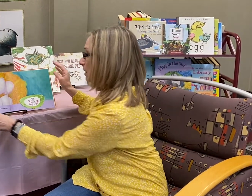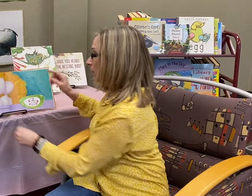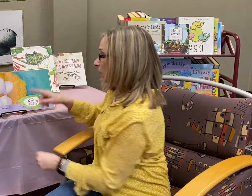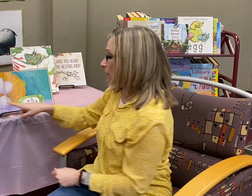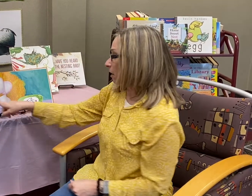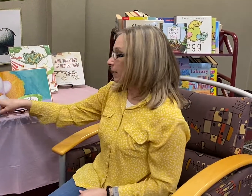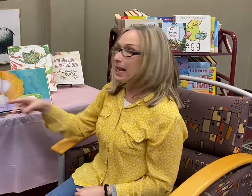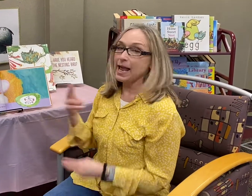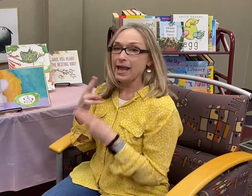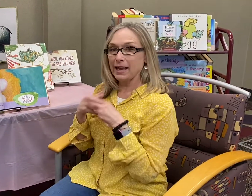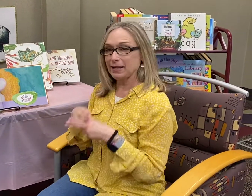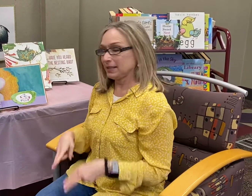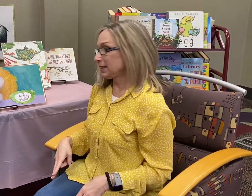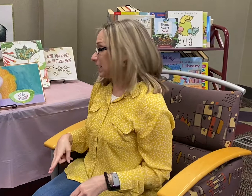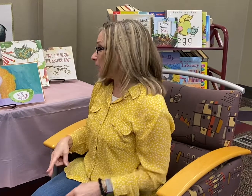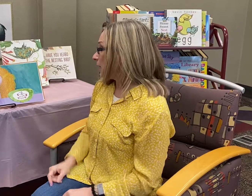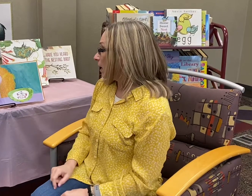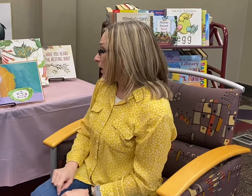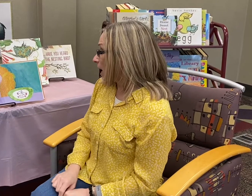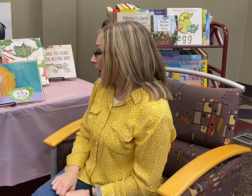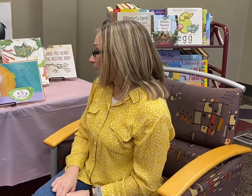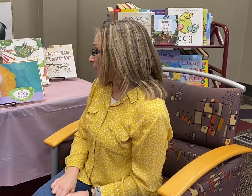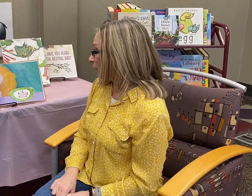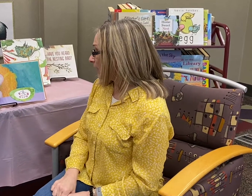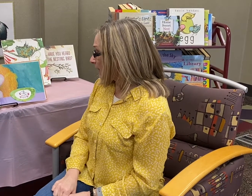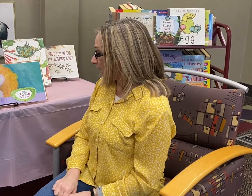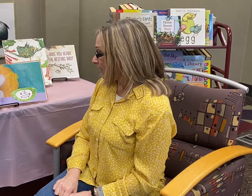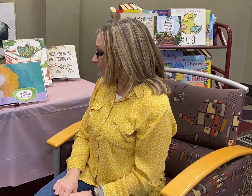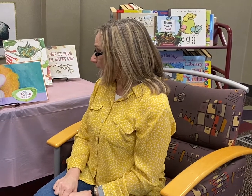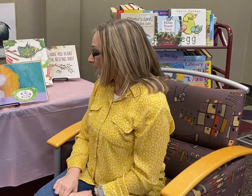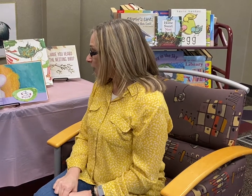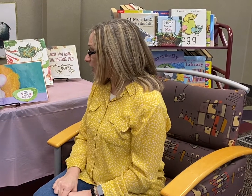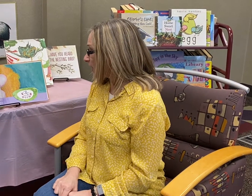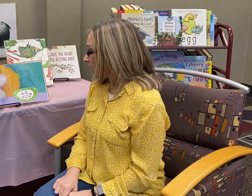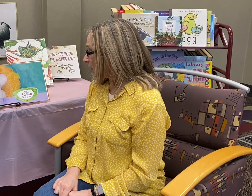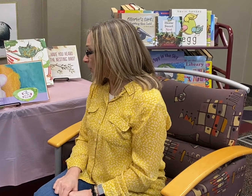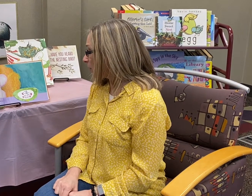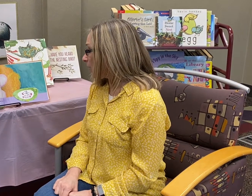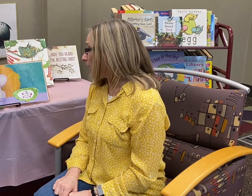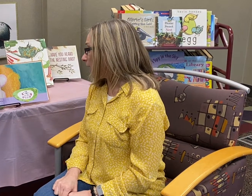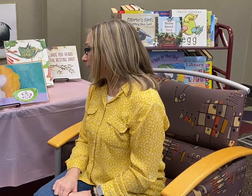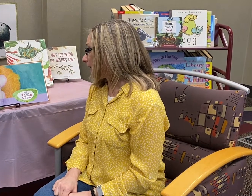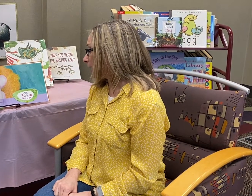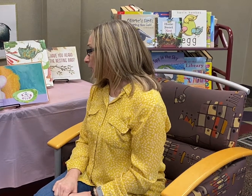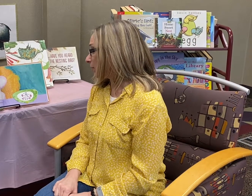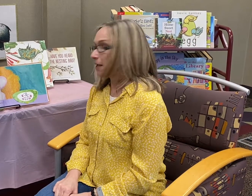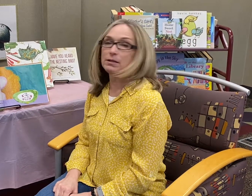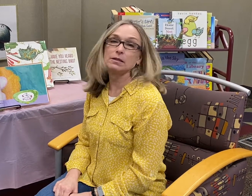These are the eggs I carefully laid to hatch in the nest where I like to rest.